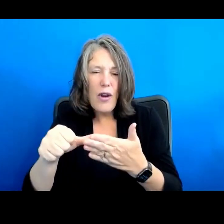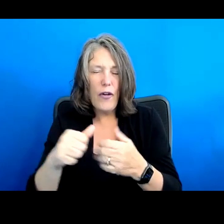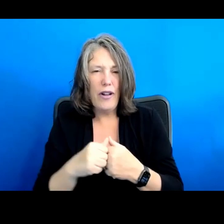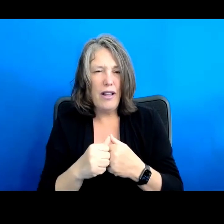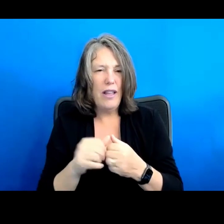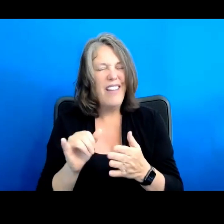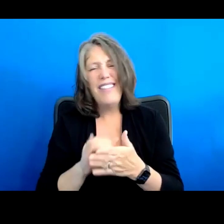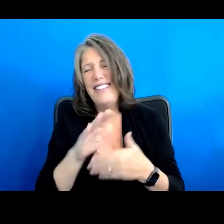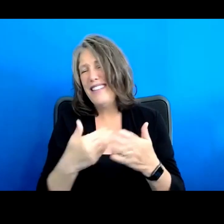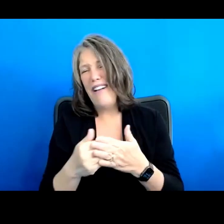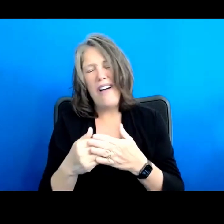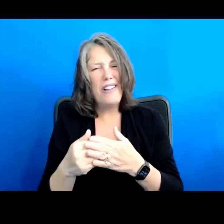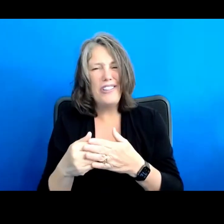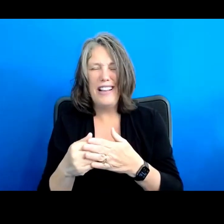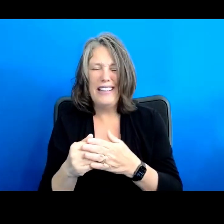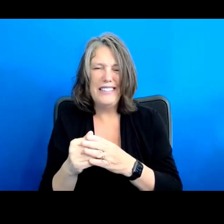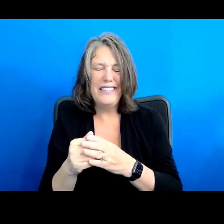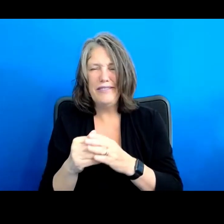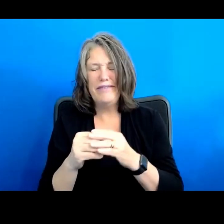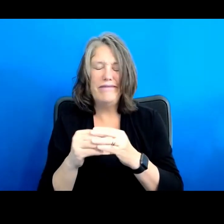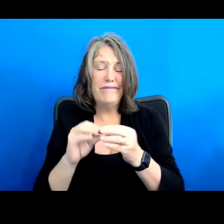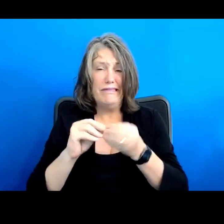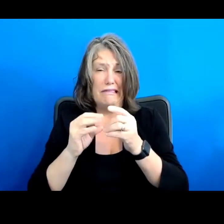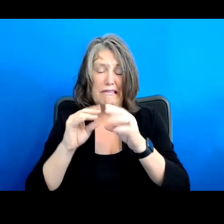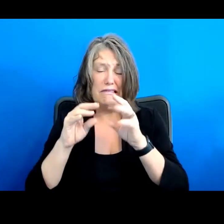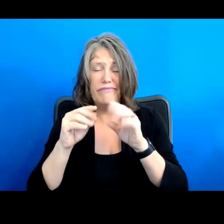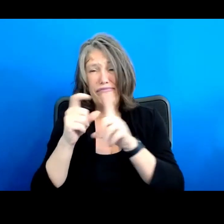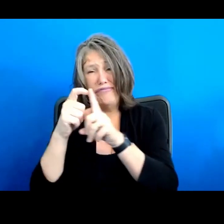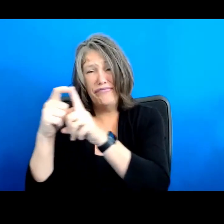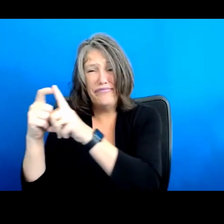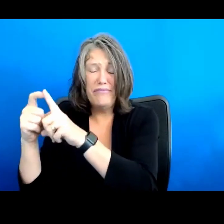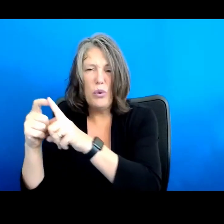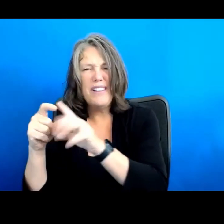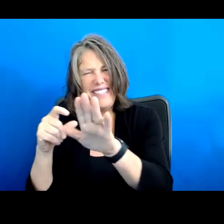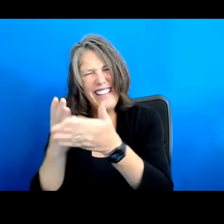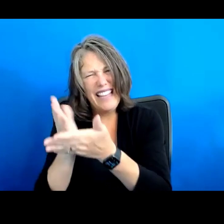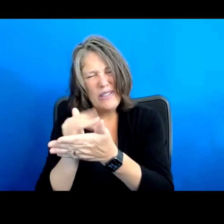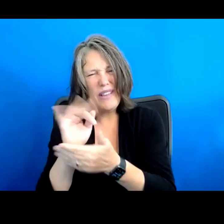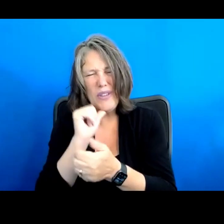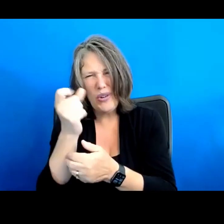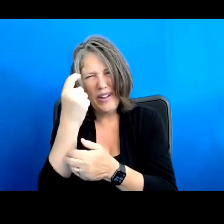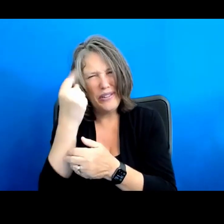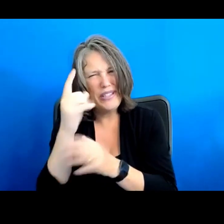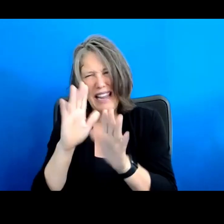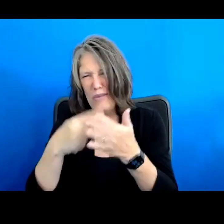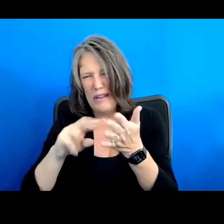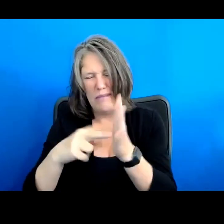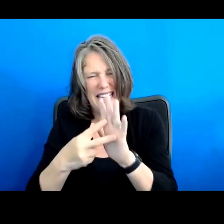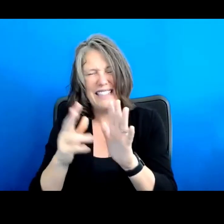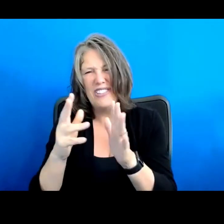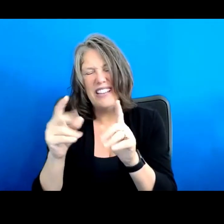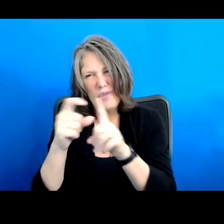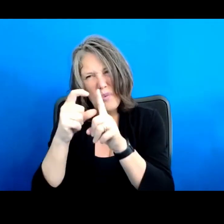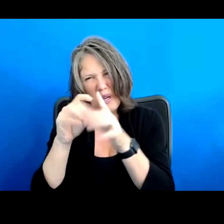all jargon within the UN system. You'd be forgiven for not really understanding immediately what this means. What